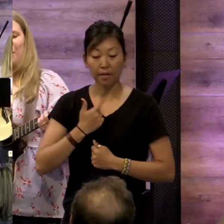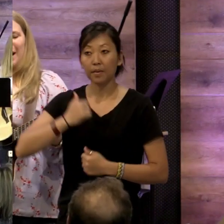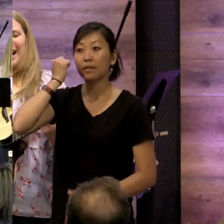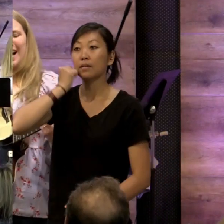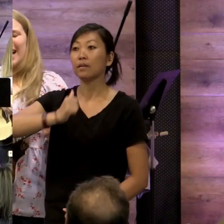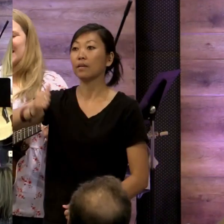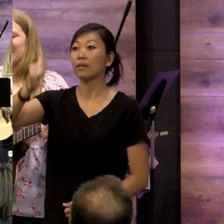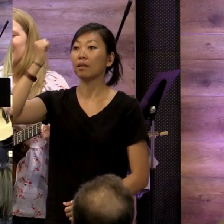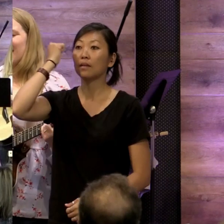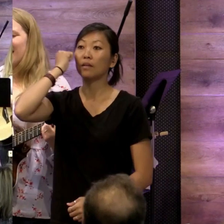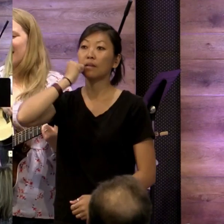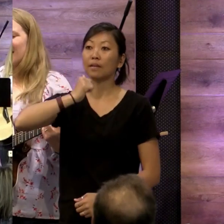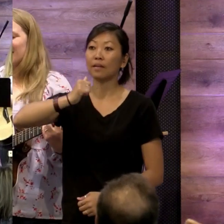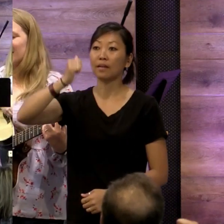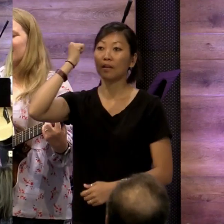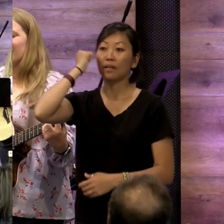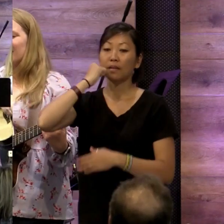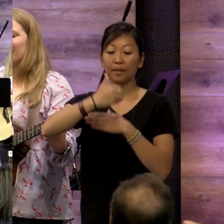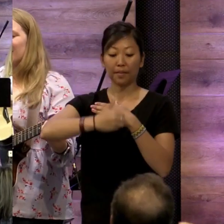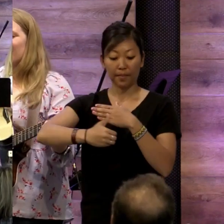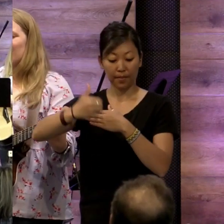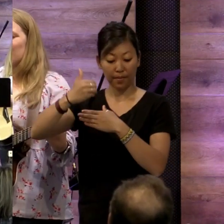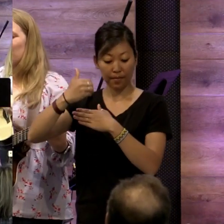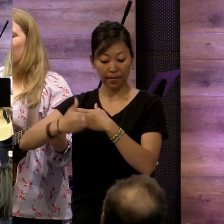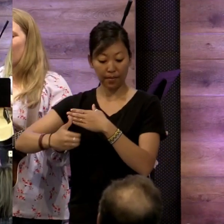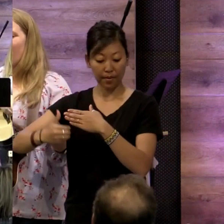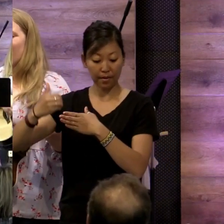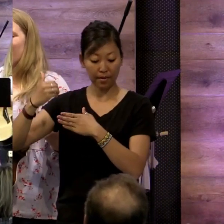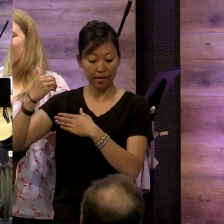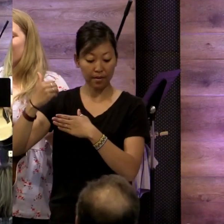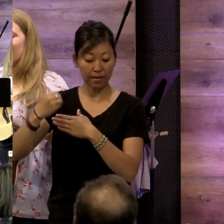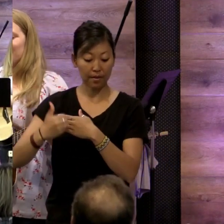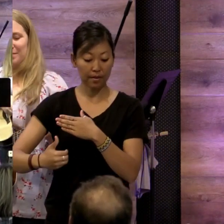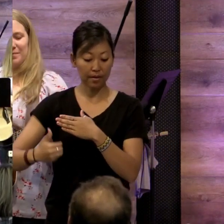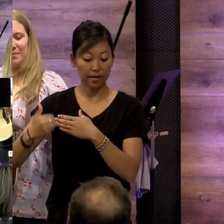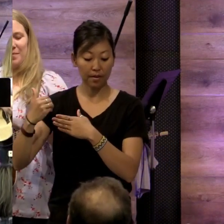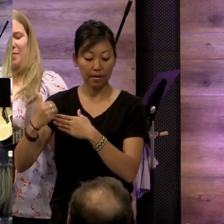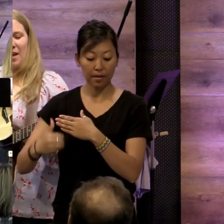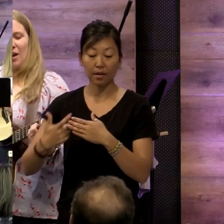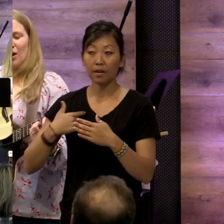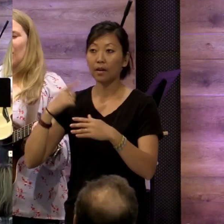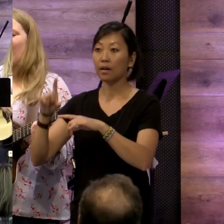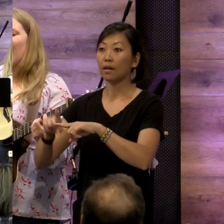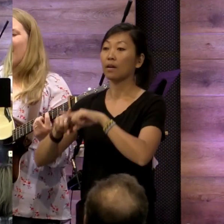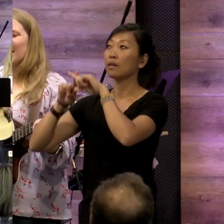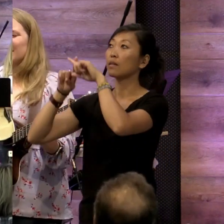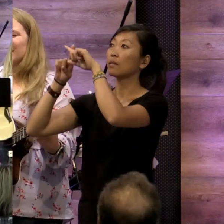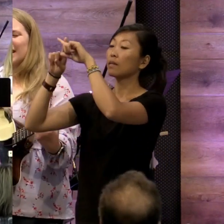For my daily bread.